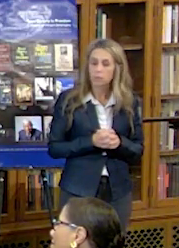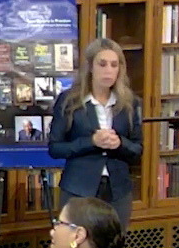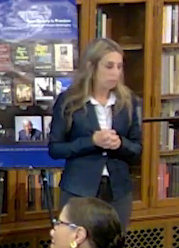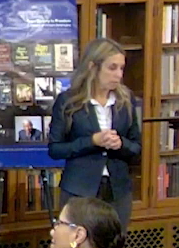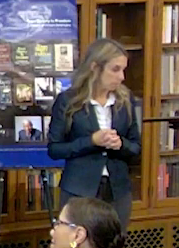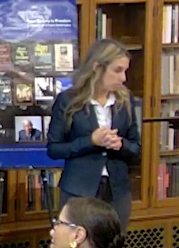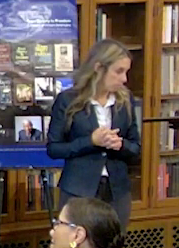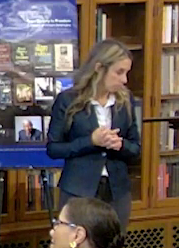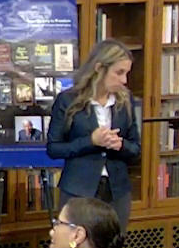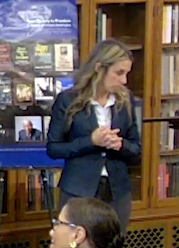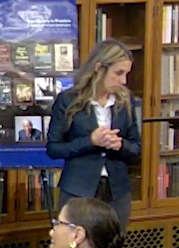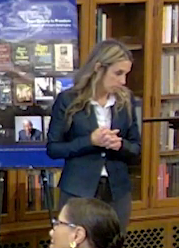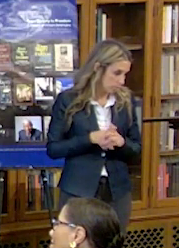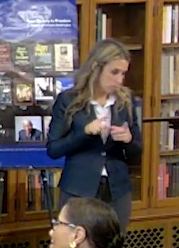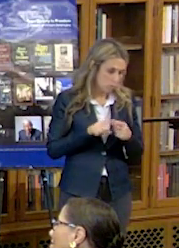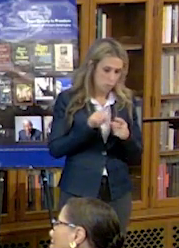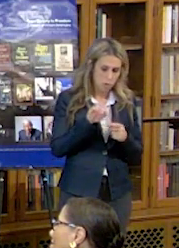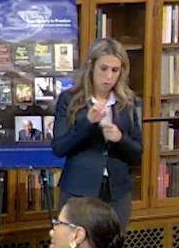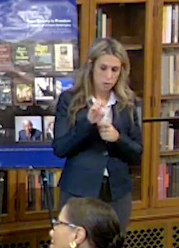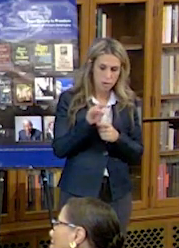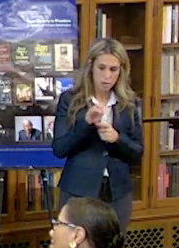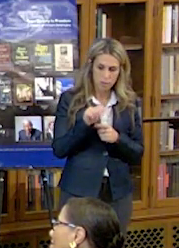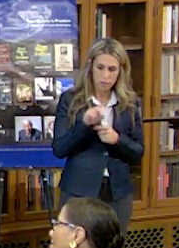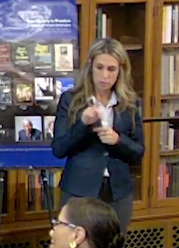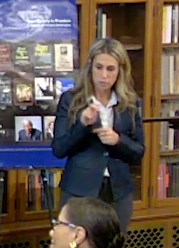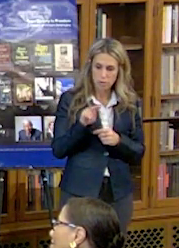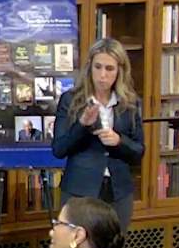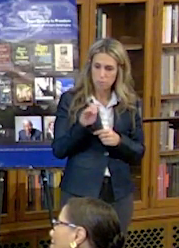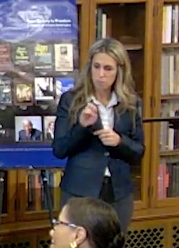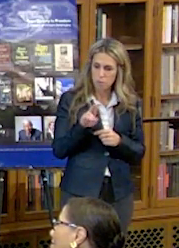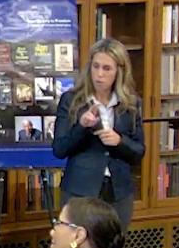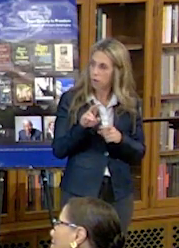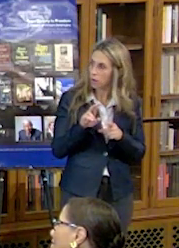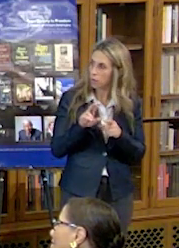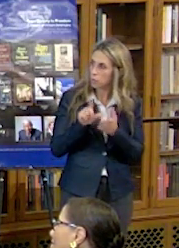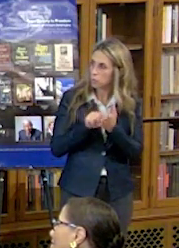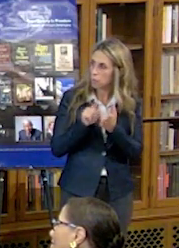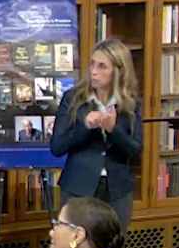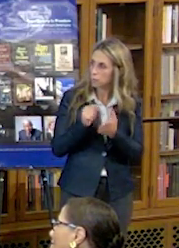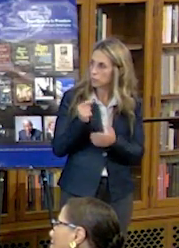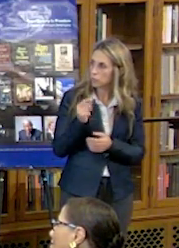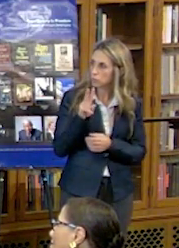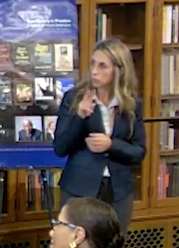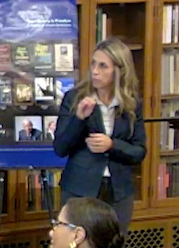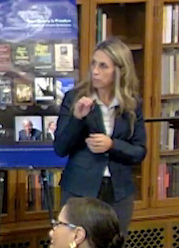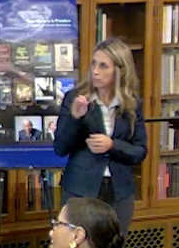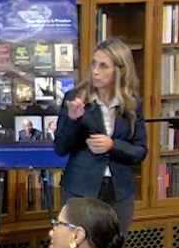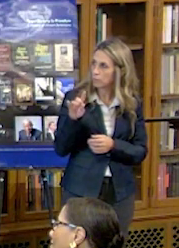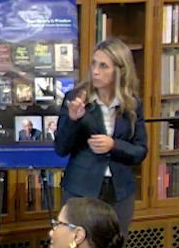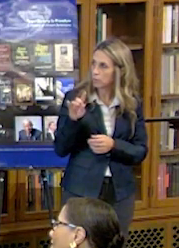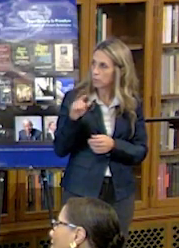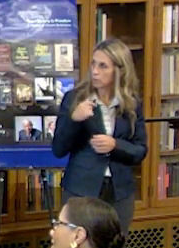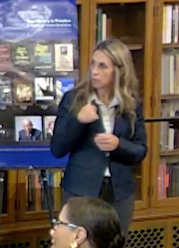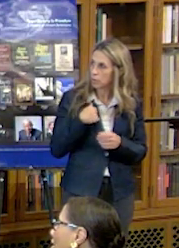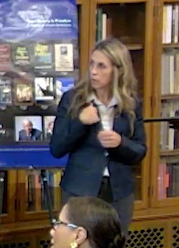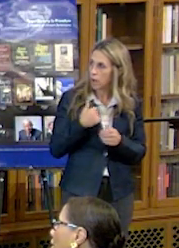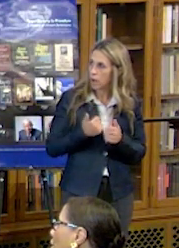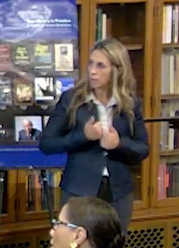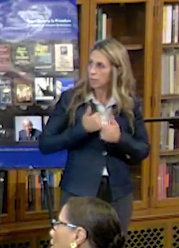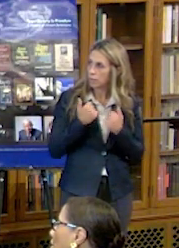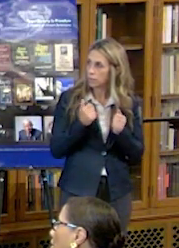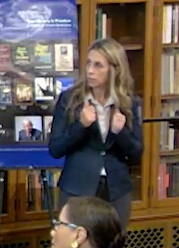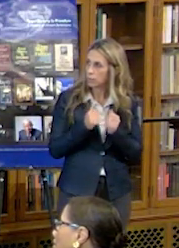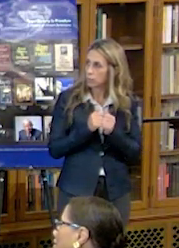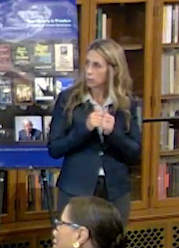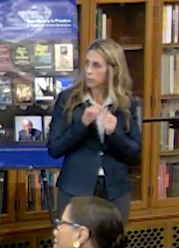well when Erica Armstrong dunbar's fragile Freedom was published in 2008 I practically lived with